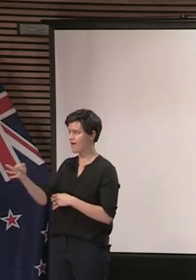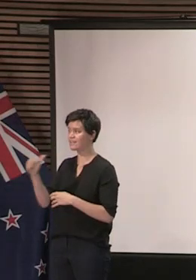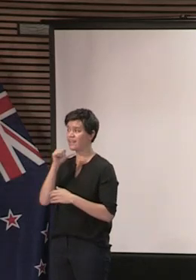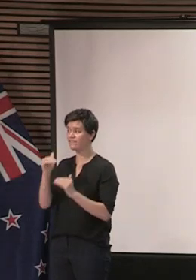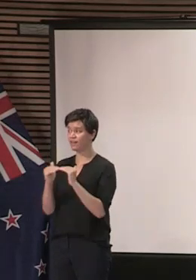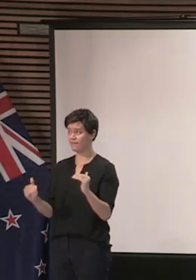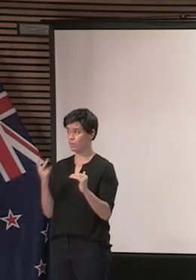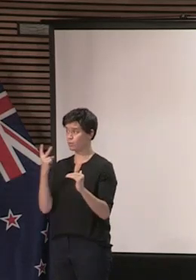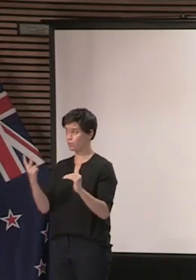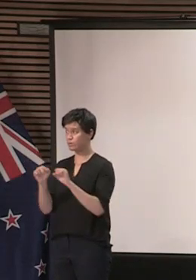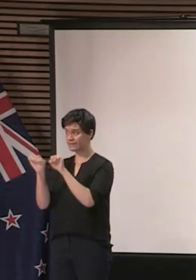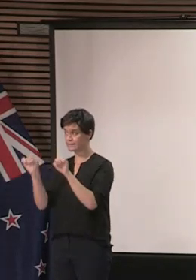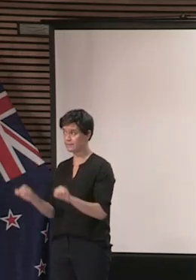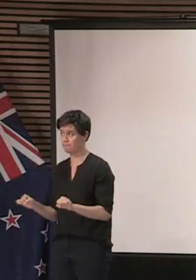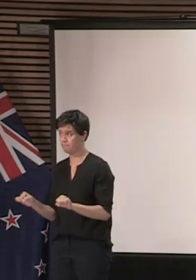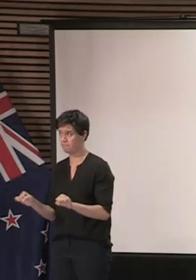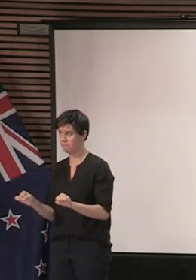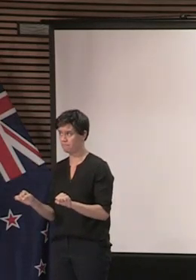system? And